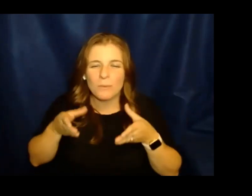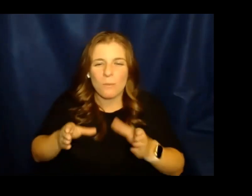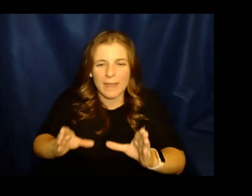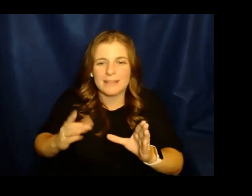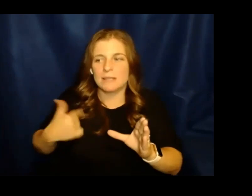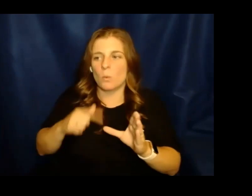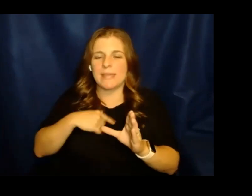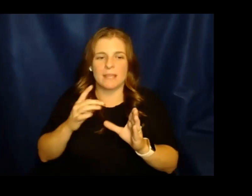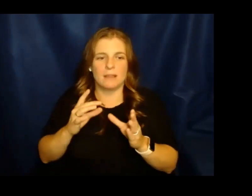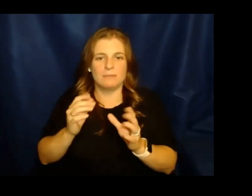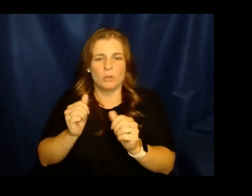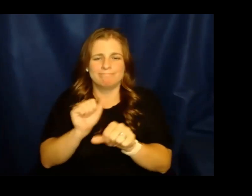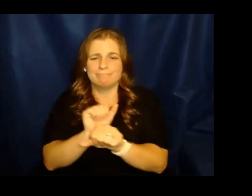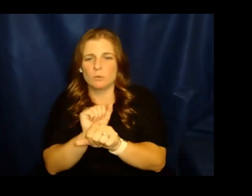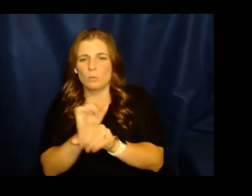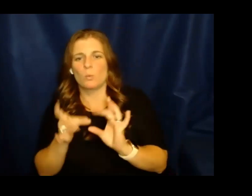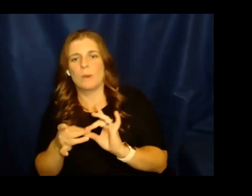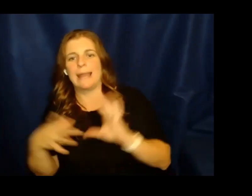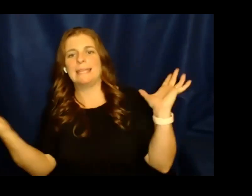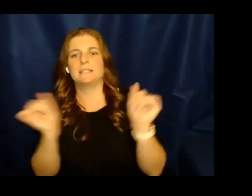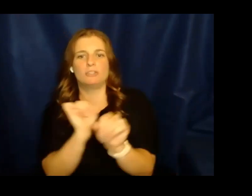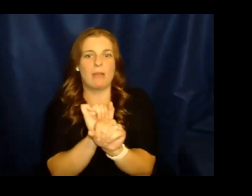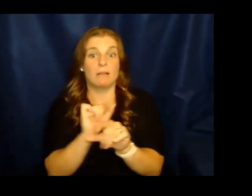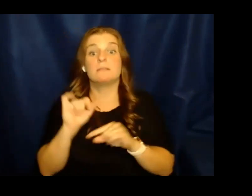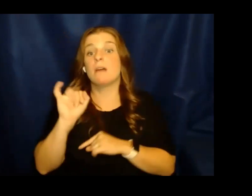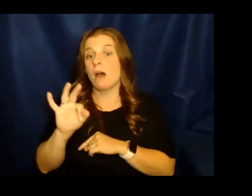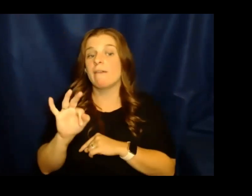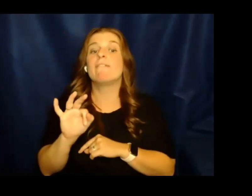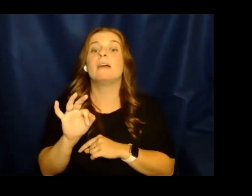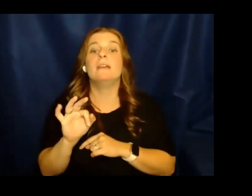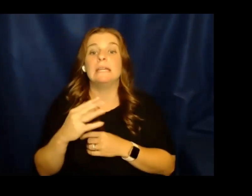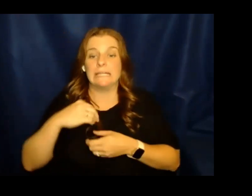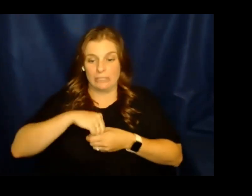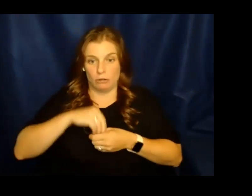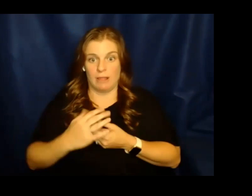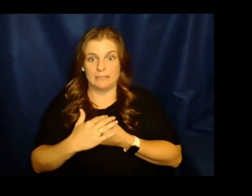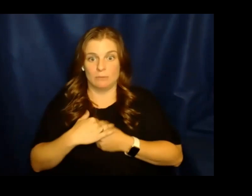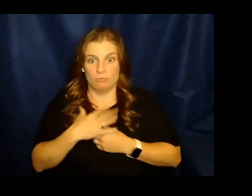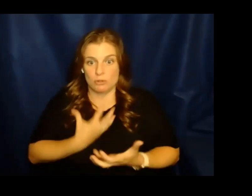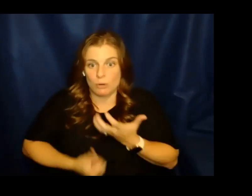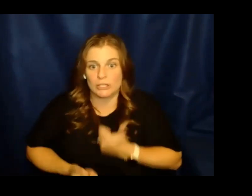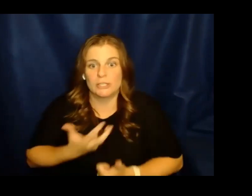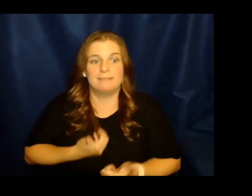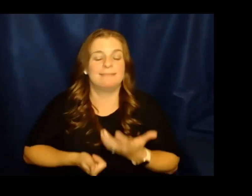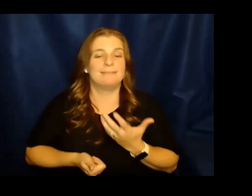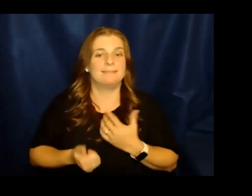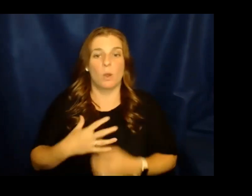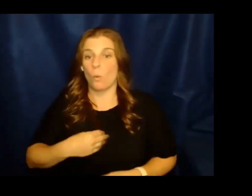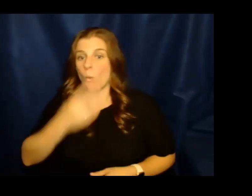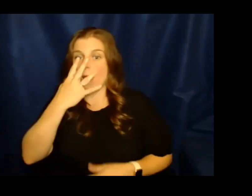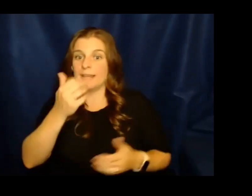release the shackles of internalized oppression, white supremacy, misogyny,